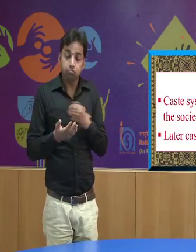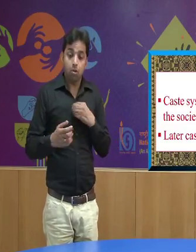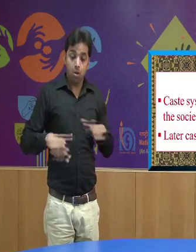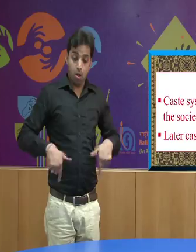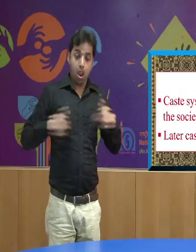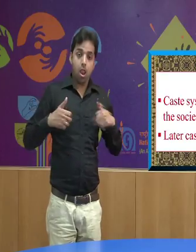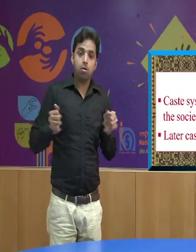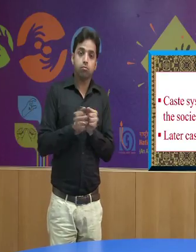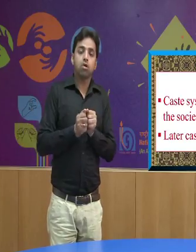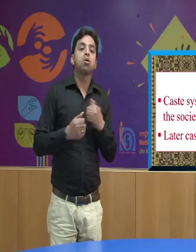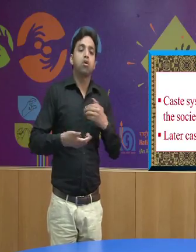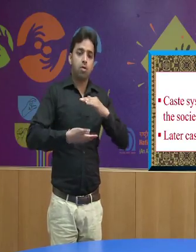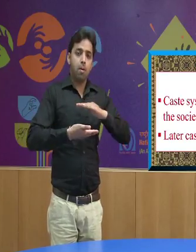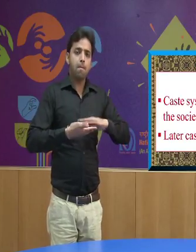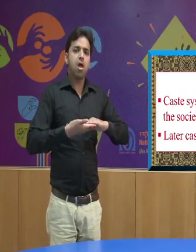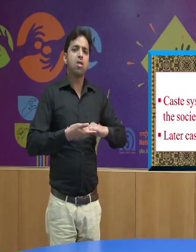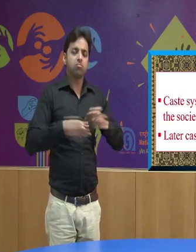could not be performed between them.